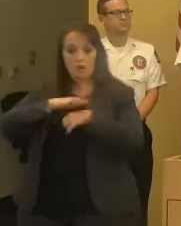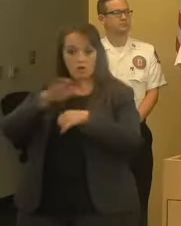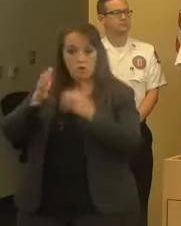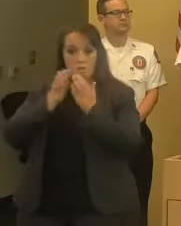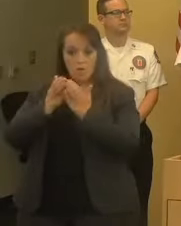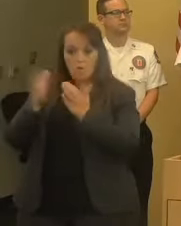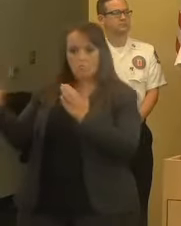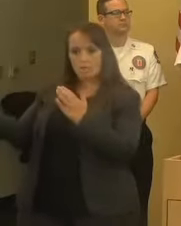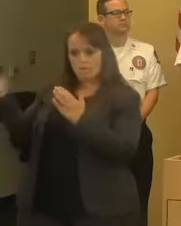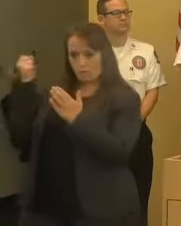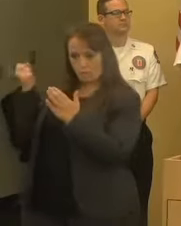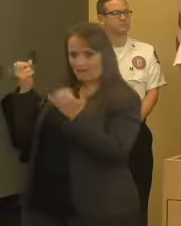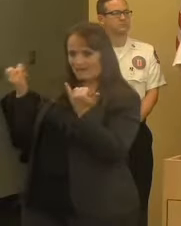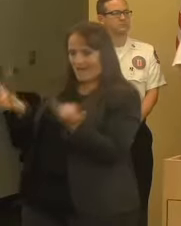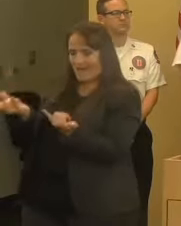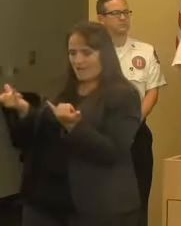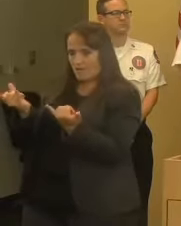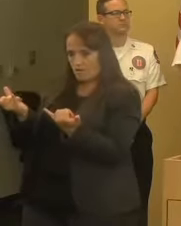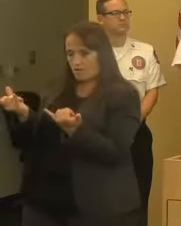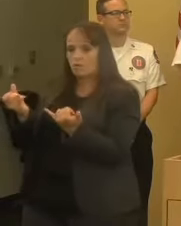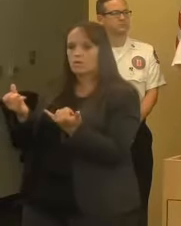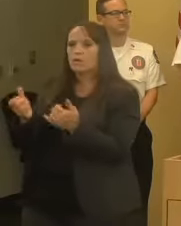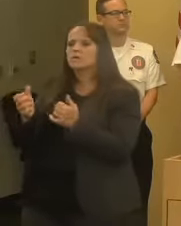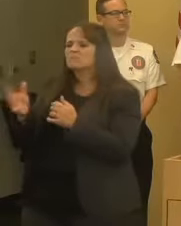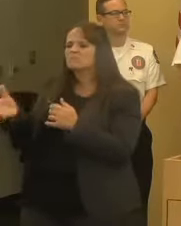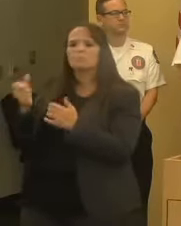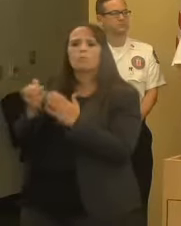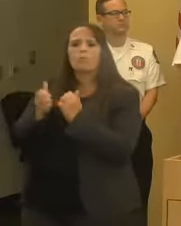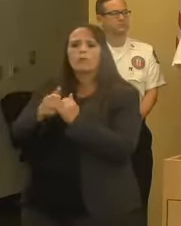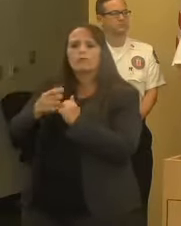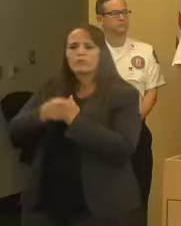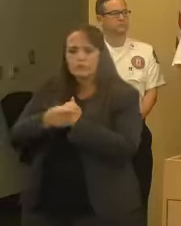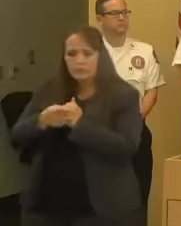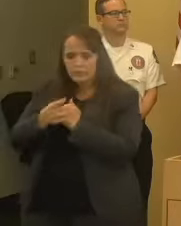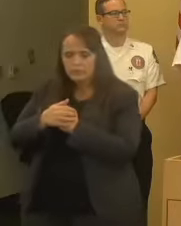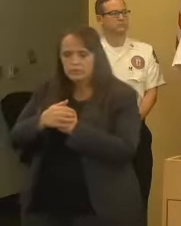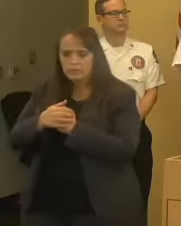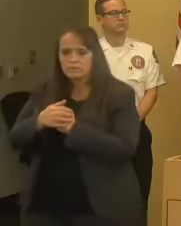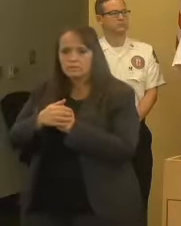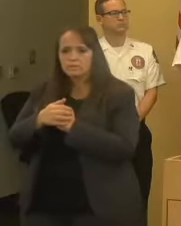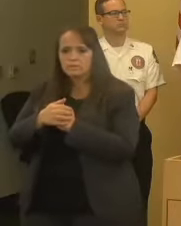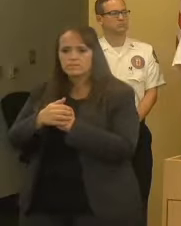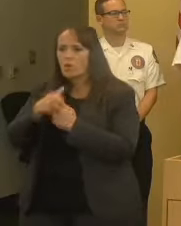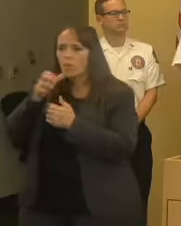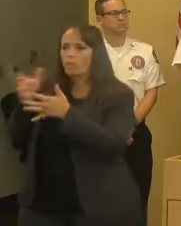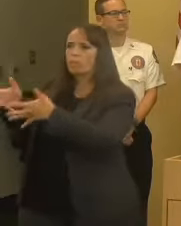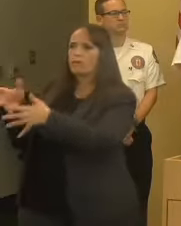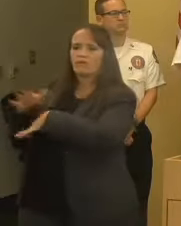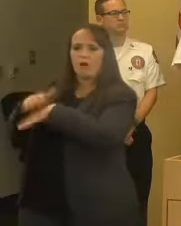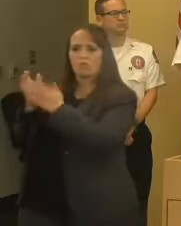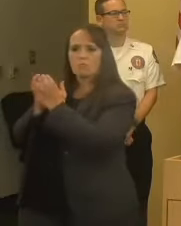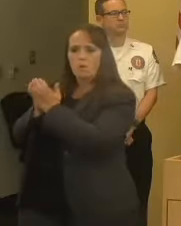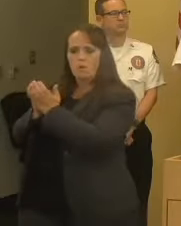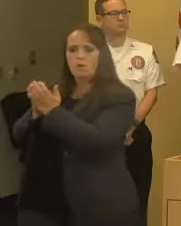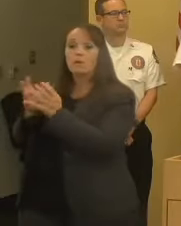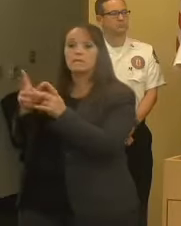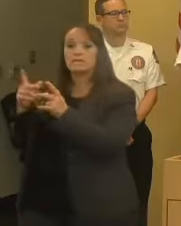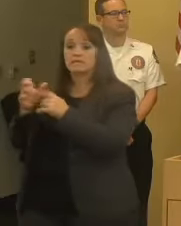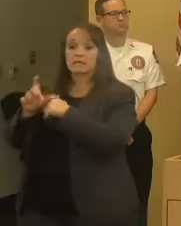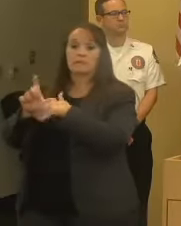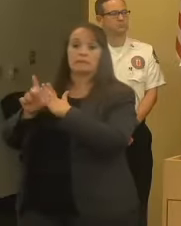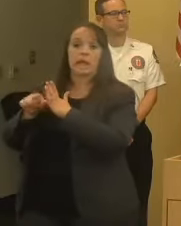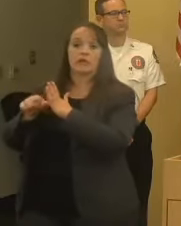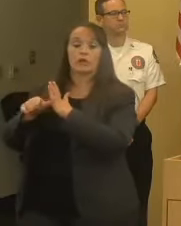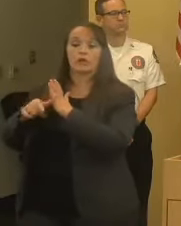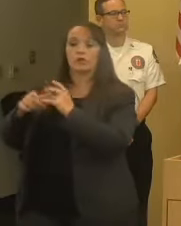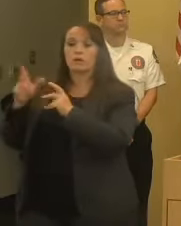with you. That will prevent unnecessary risks of to personnel searching for